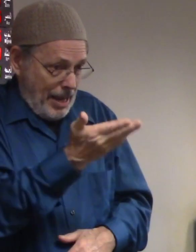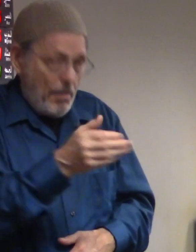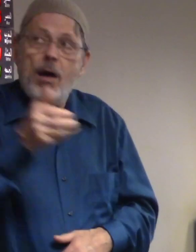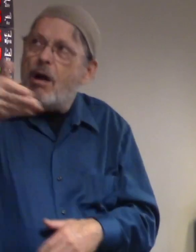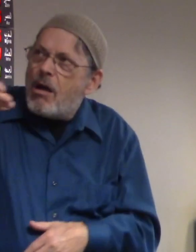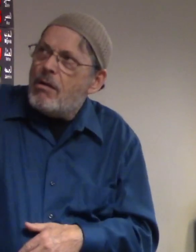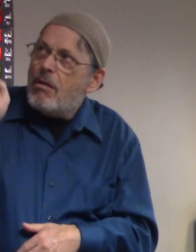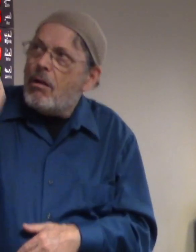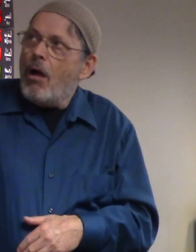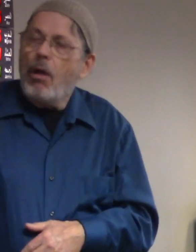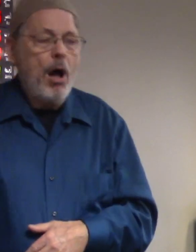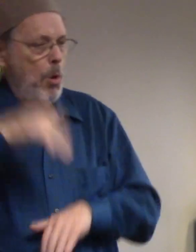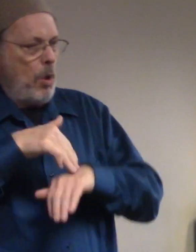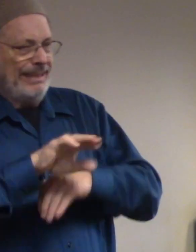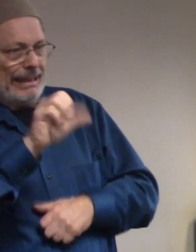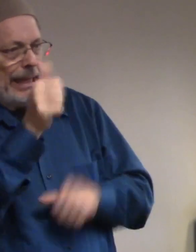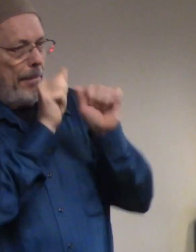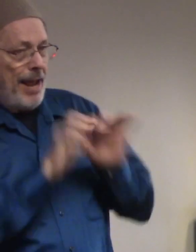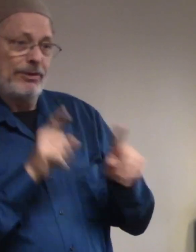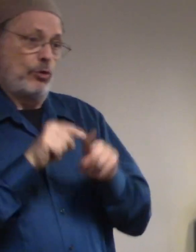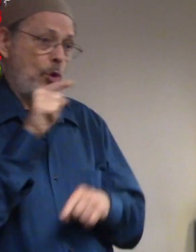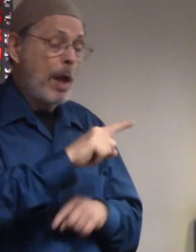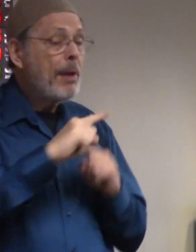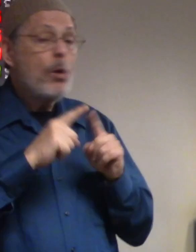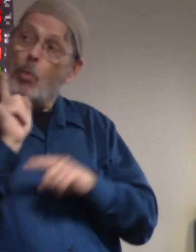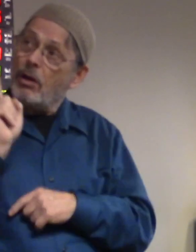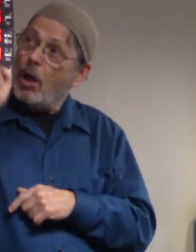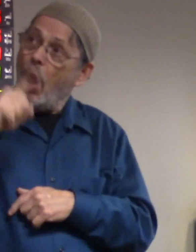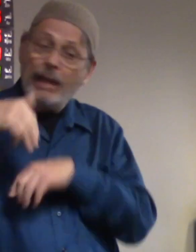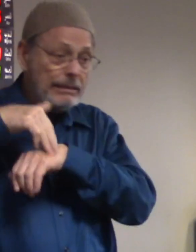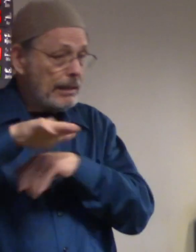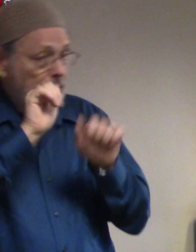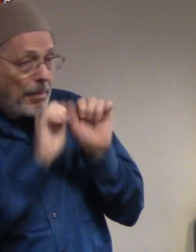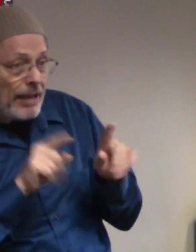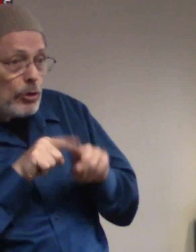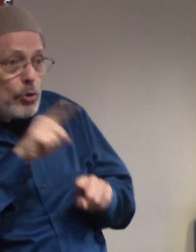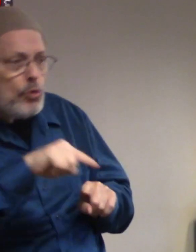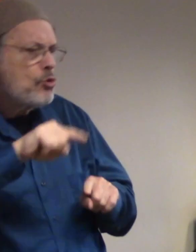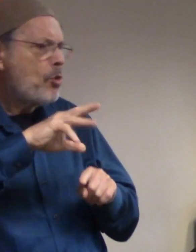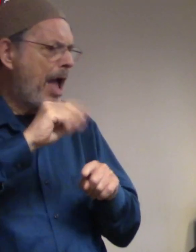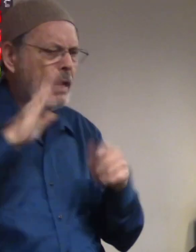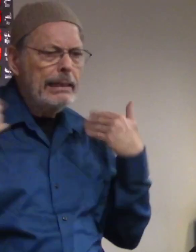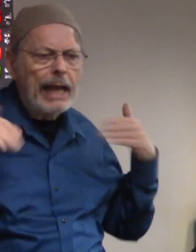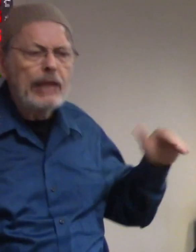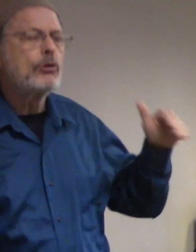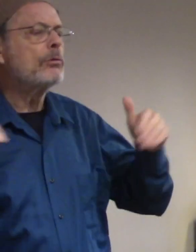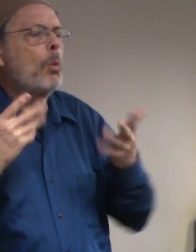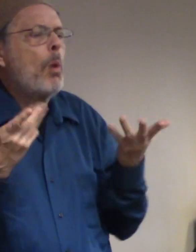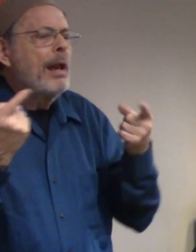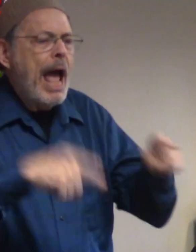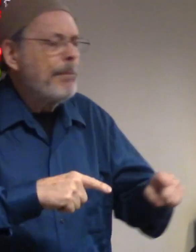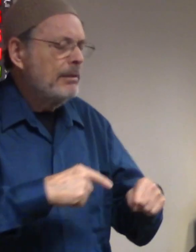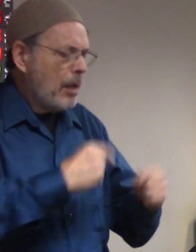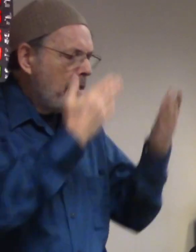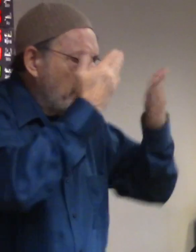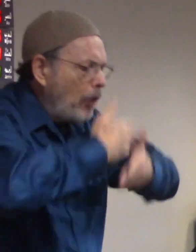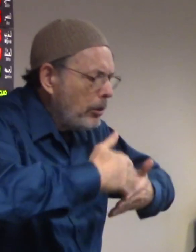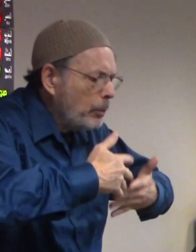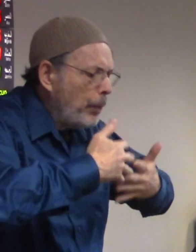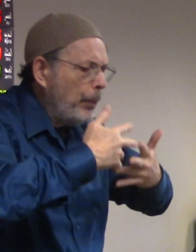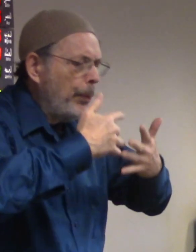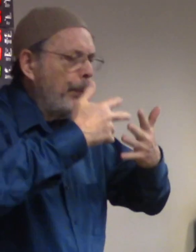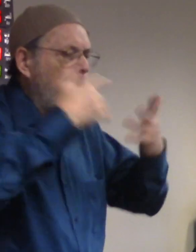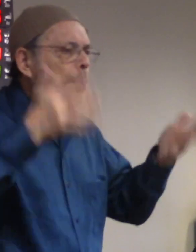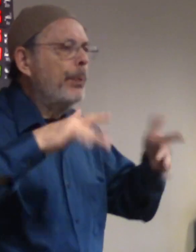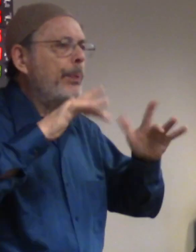10 upon that person. And when Allah sends a blessing upon you and his angels, what happens? You get removed from darkness. You're brought